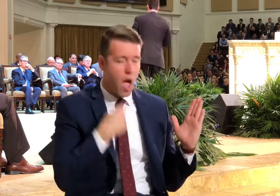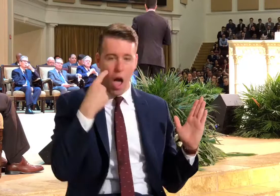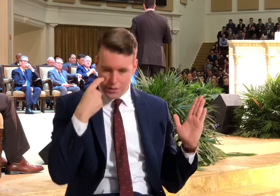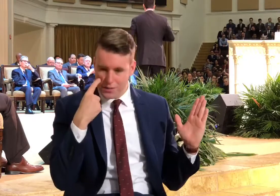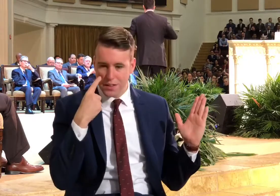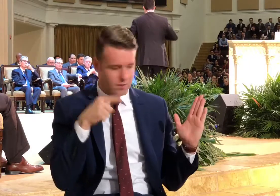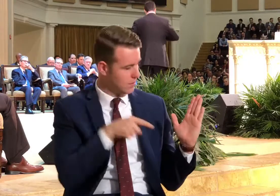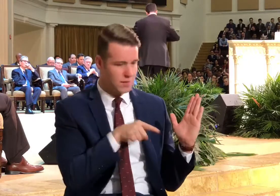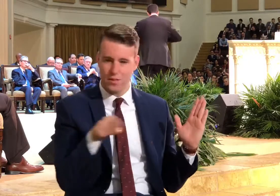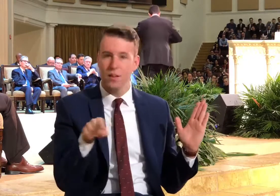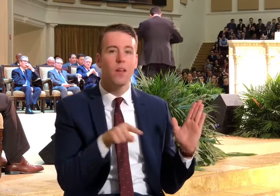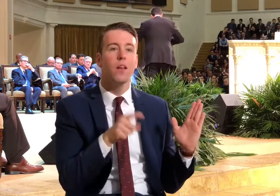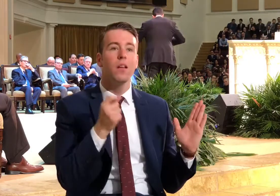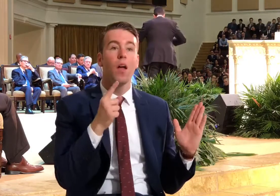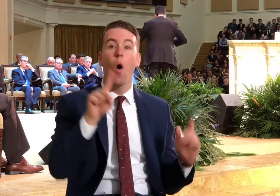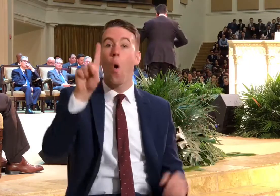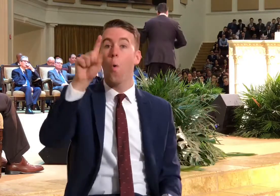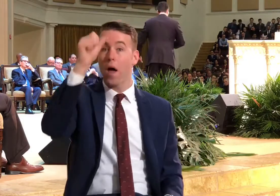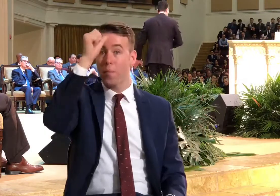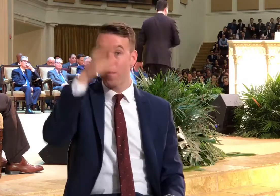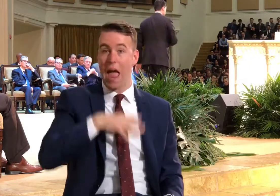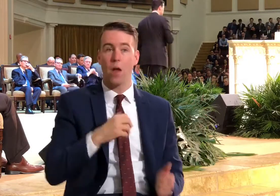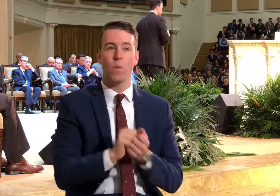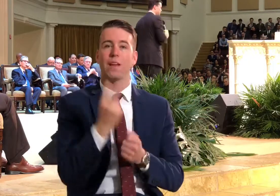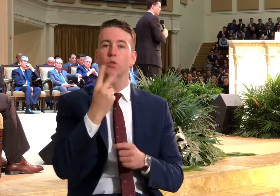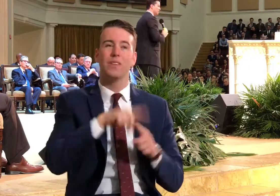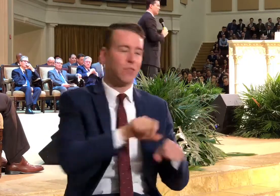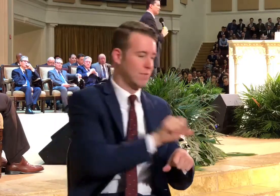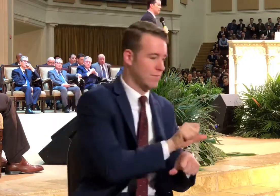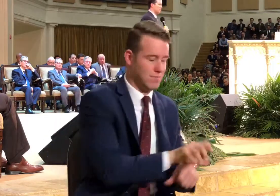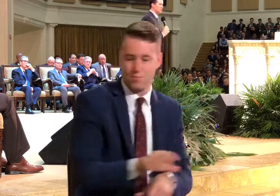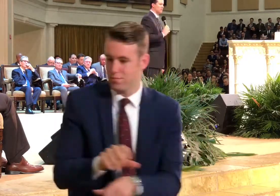man with two administrations.